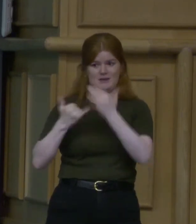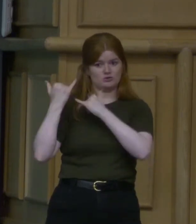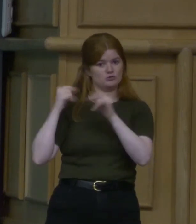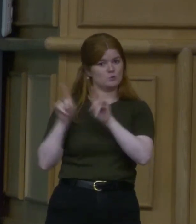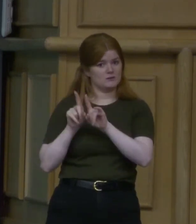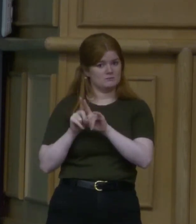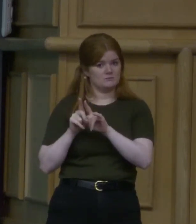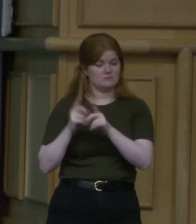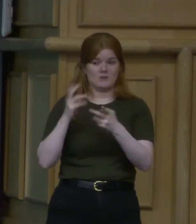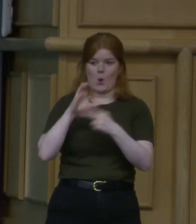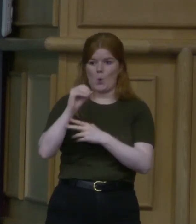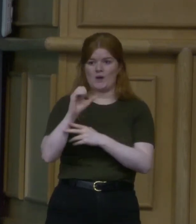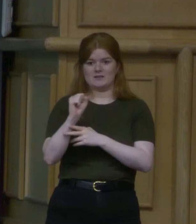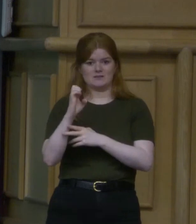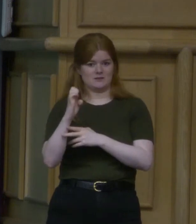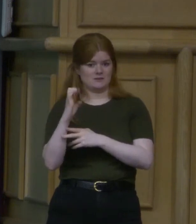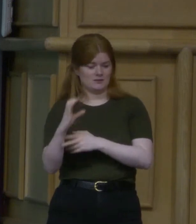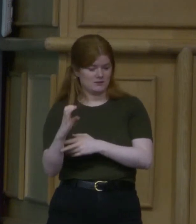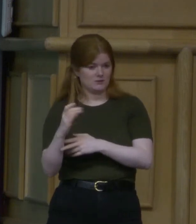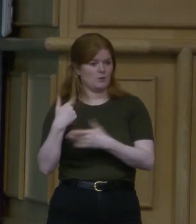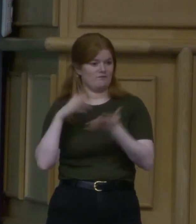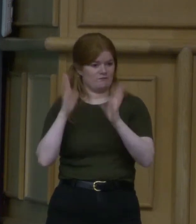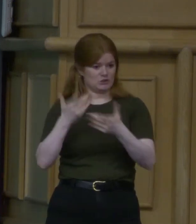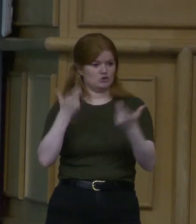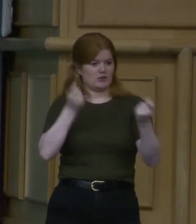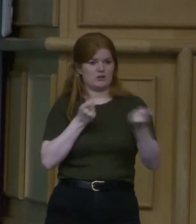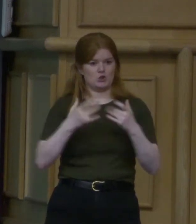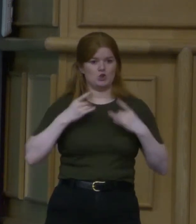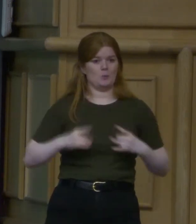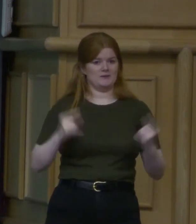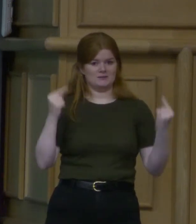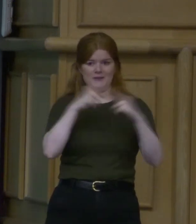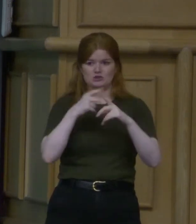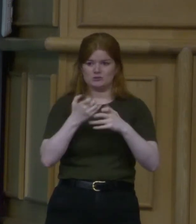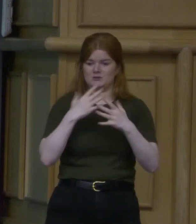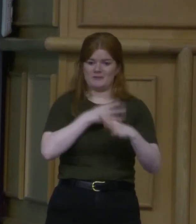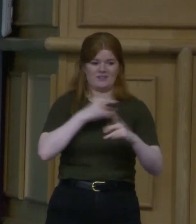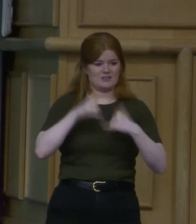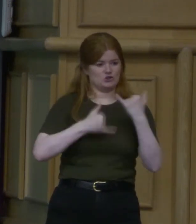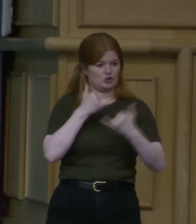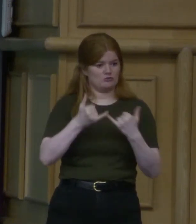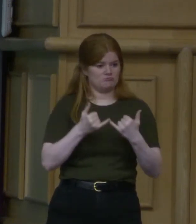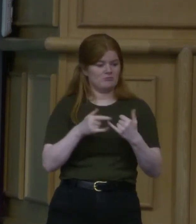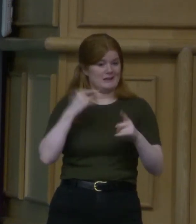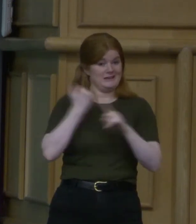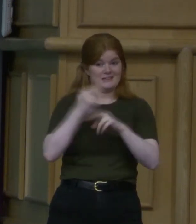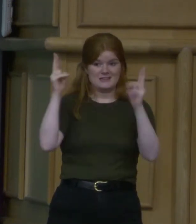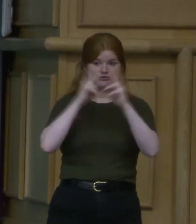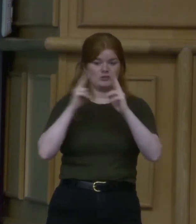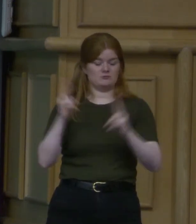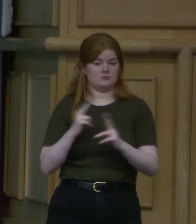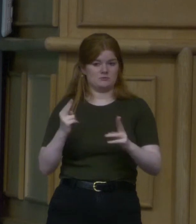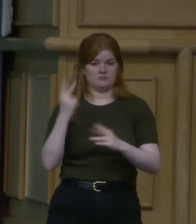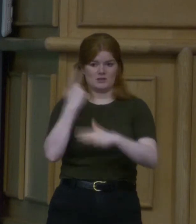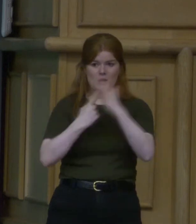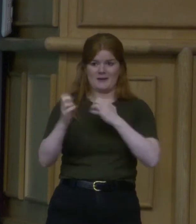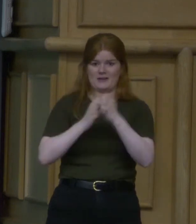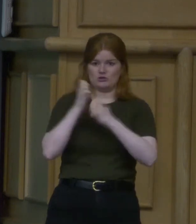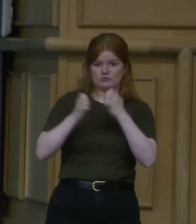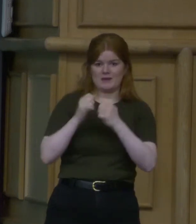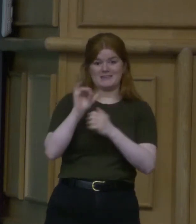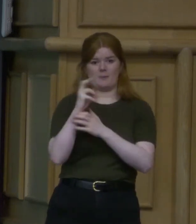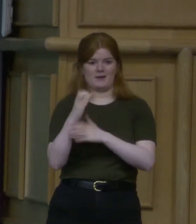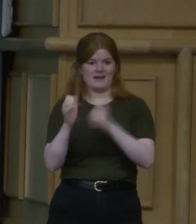year, at the OSCE, where we chair the Human Dimension Committee this year, and at the International Atomic Energy Agency, where